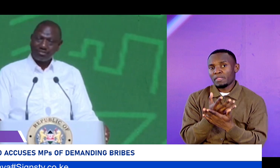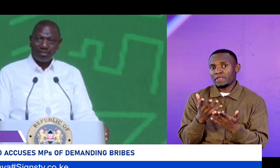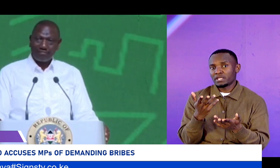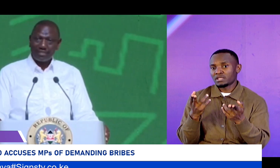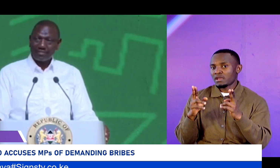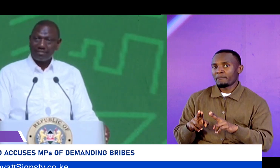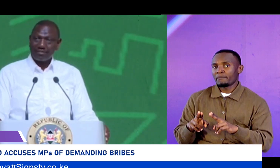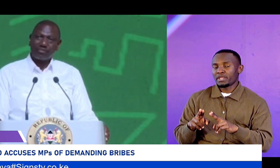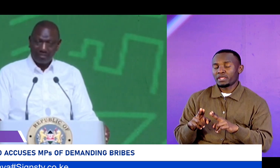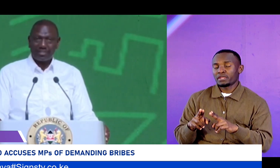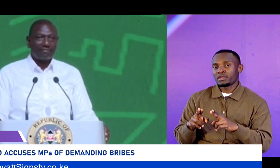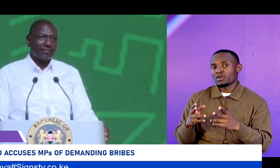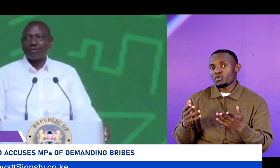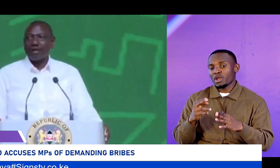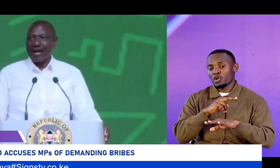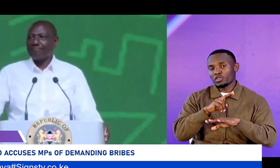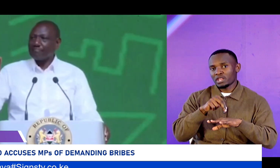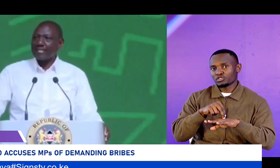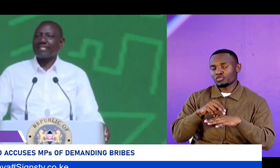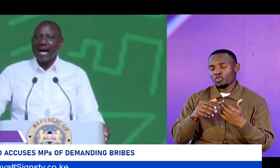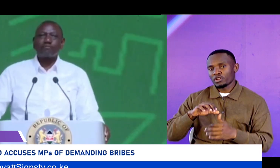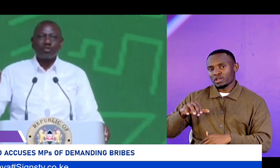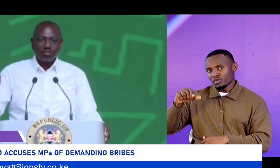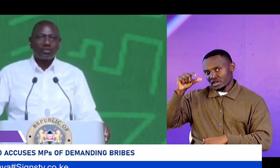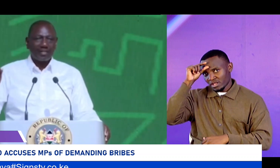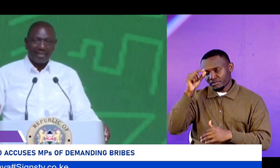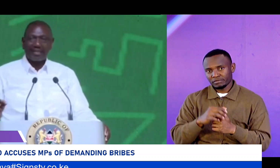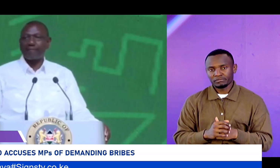national government or the county government. I have made it absolutely clear